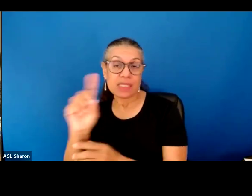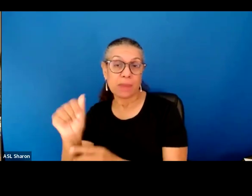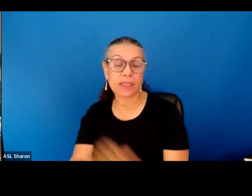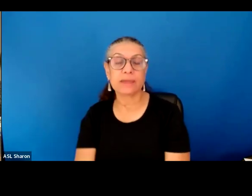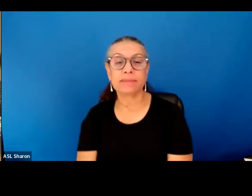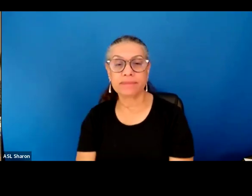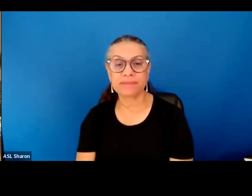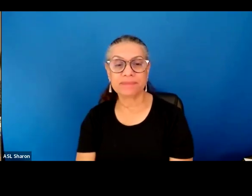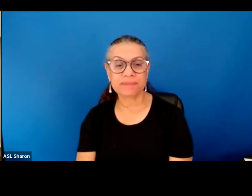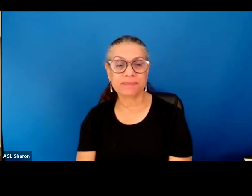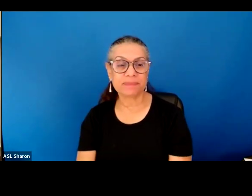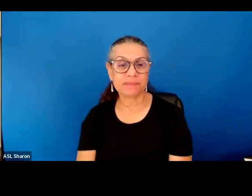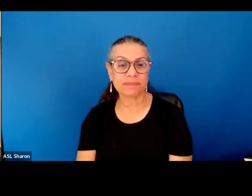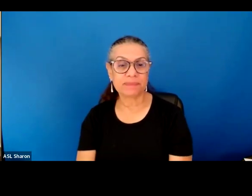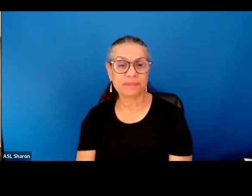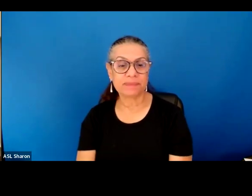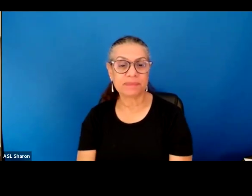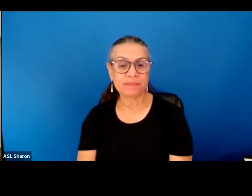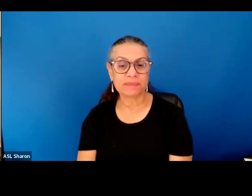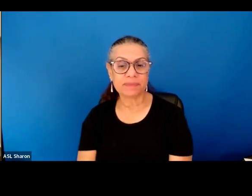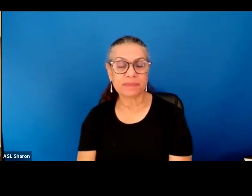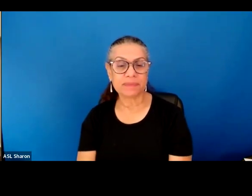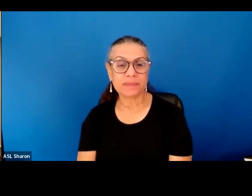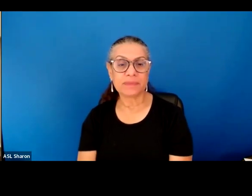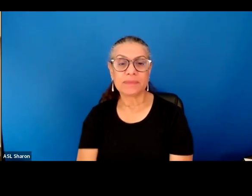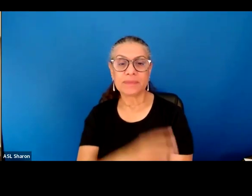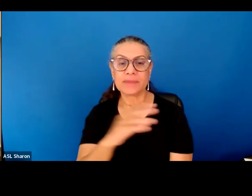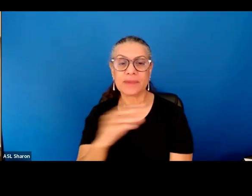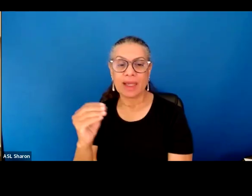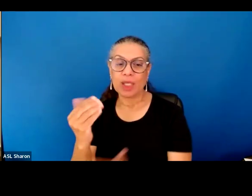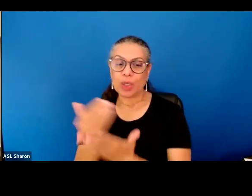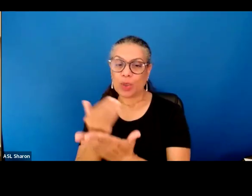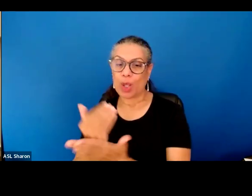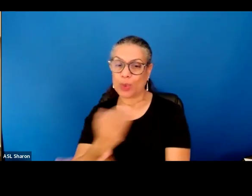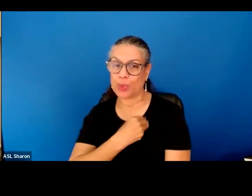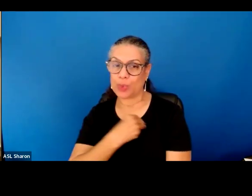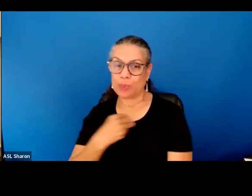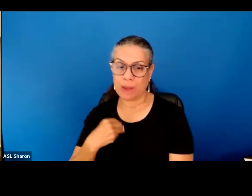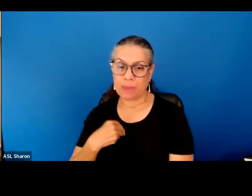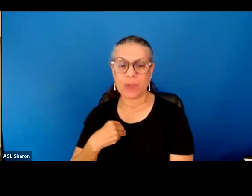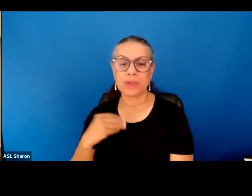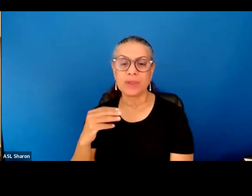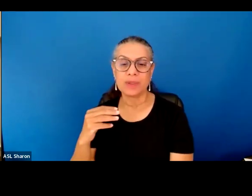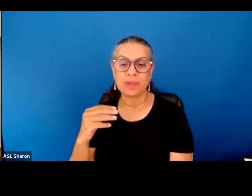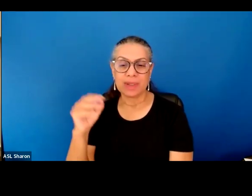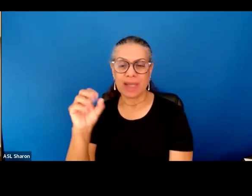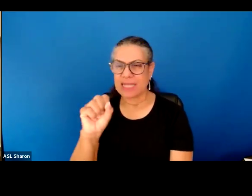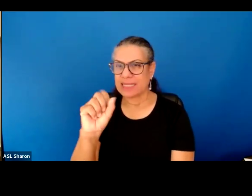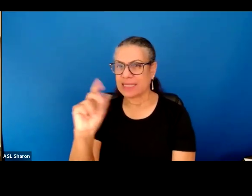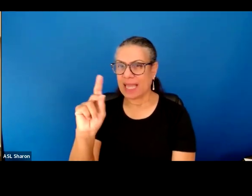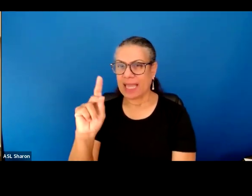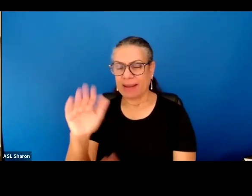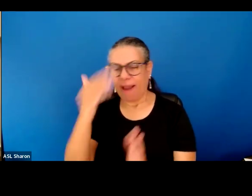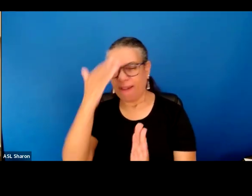It's great to hear these updates and very excited to hear the large number of students who participated in summer learning. Looking through